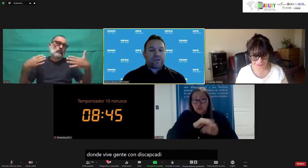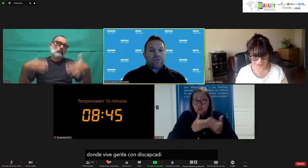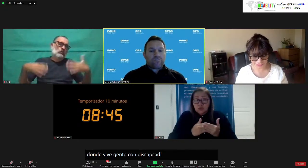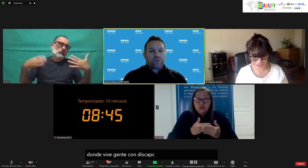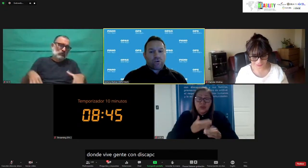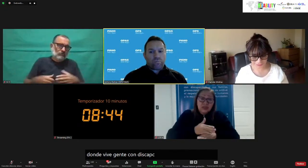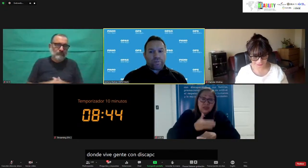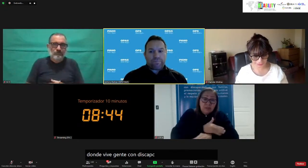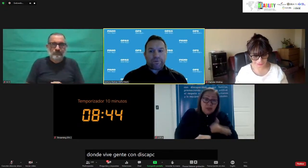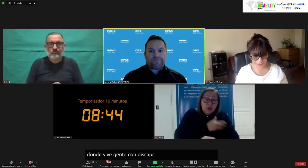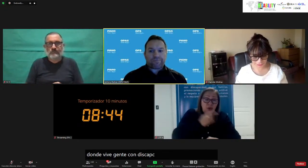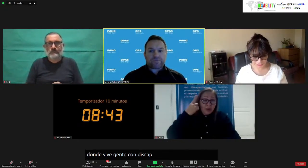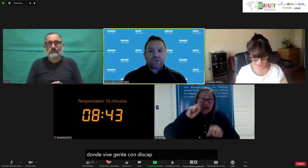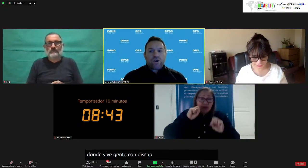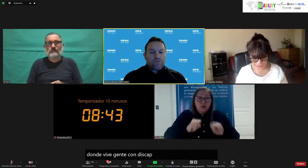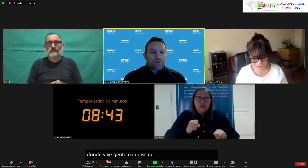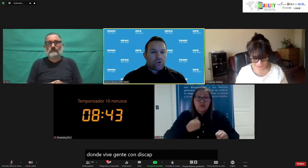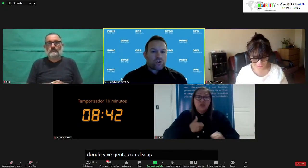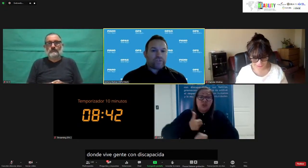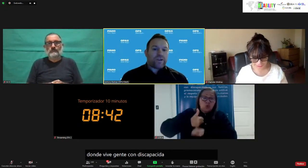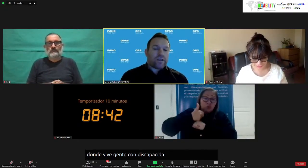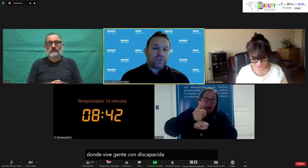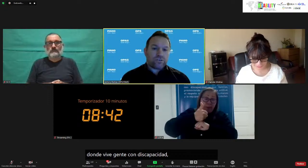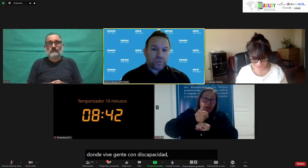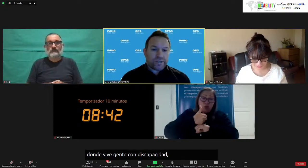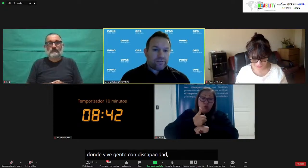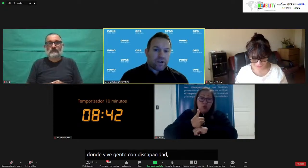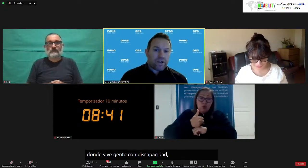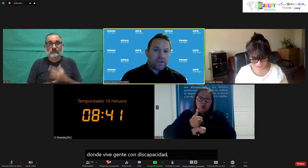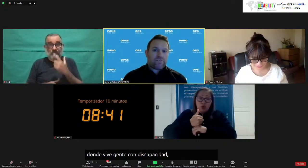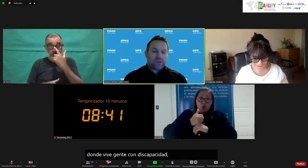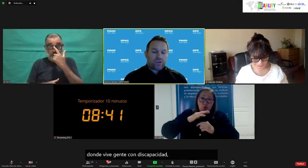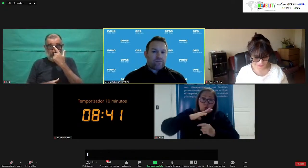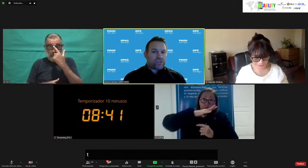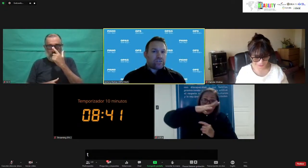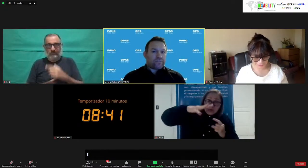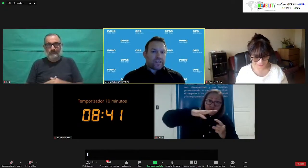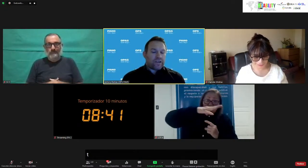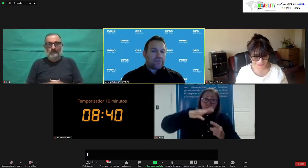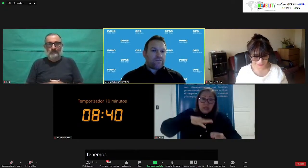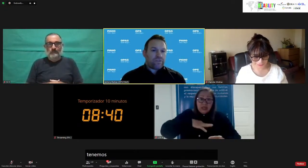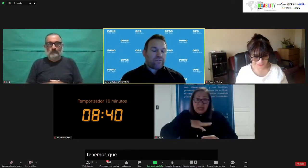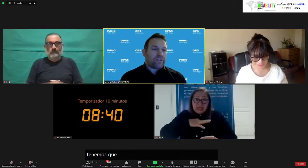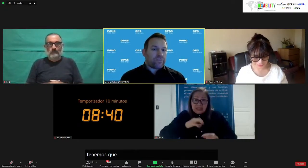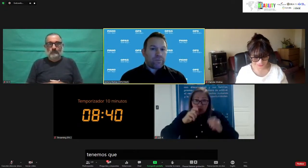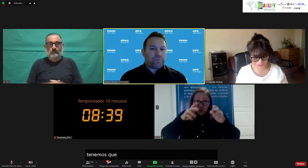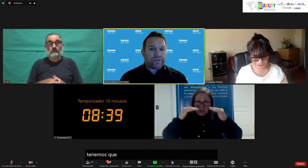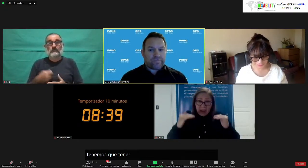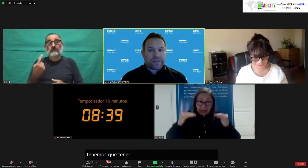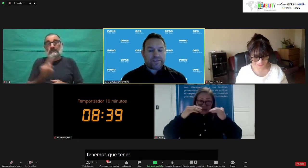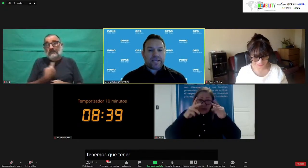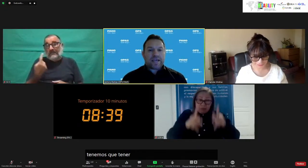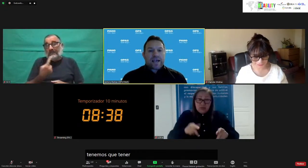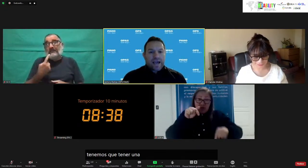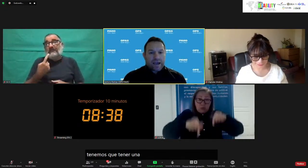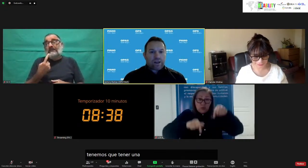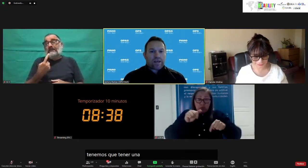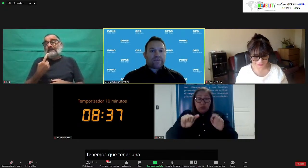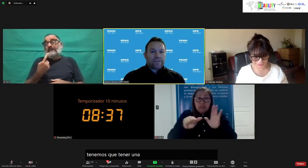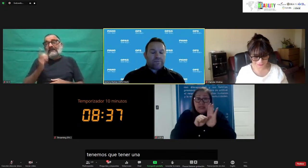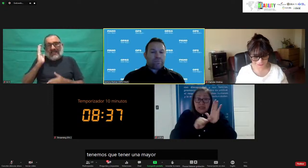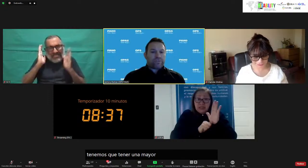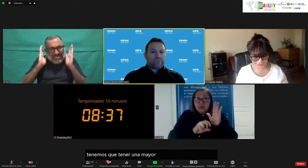sector for all people of course article 25 of the convention of the right to people with disability